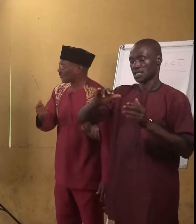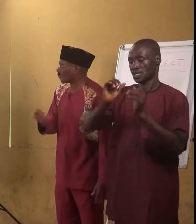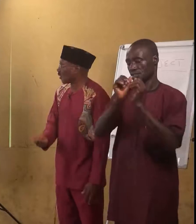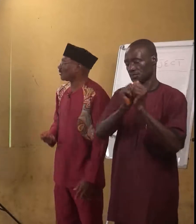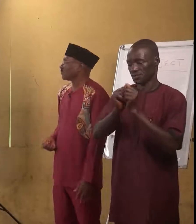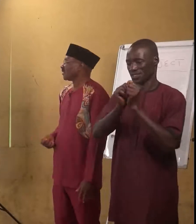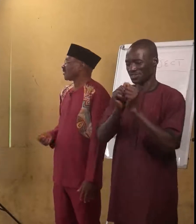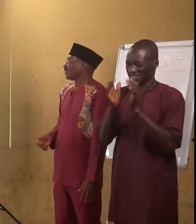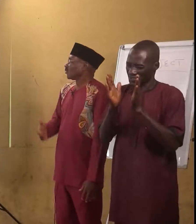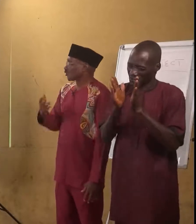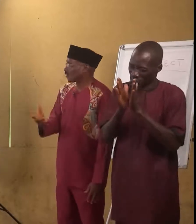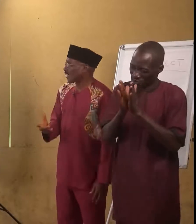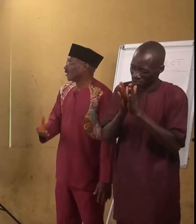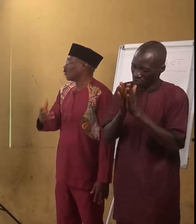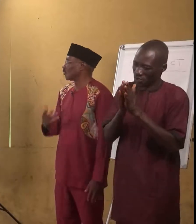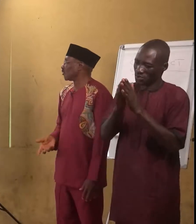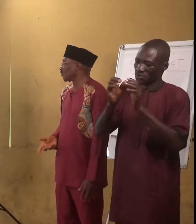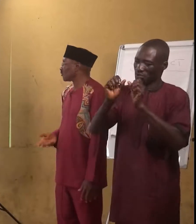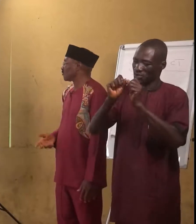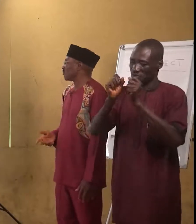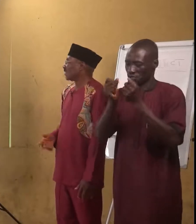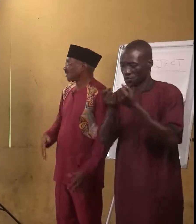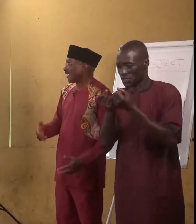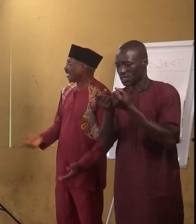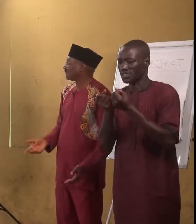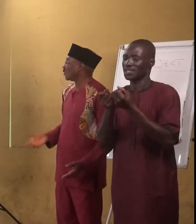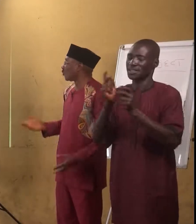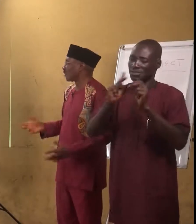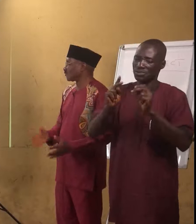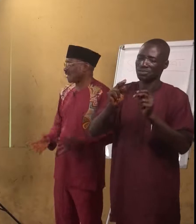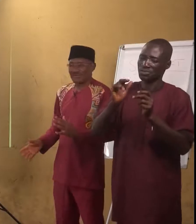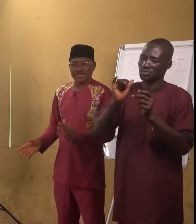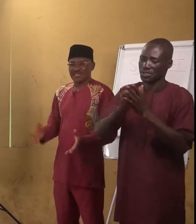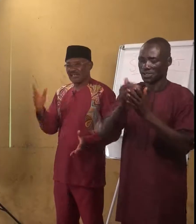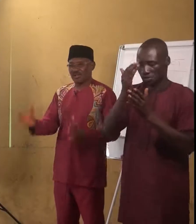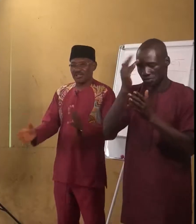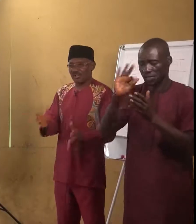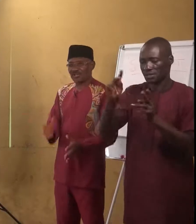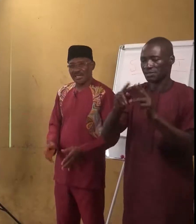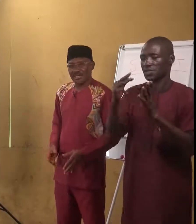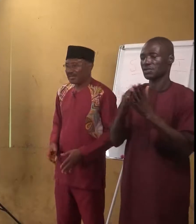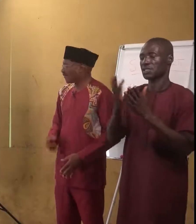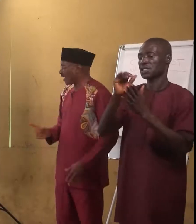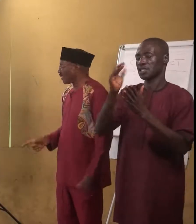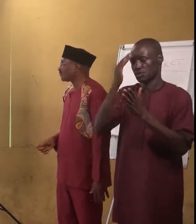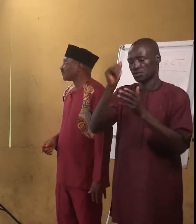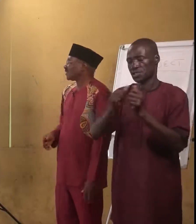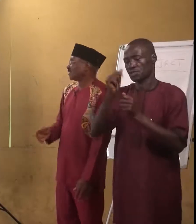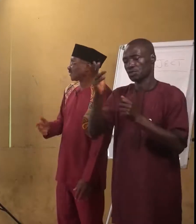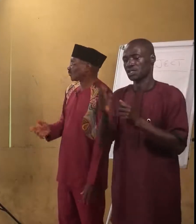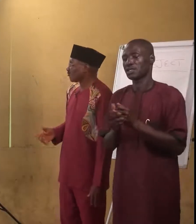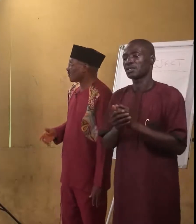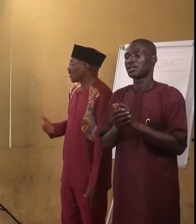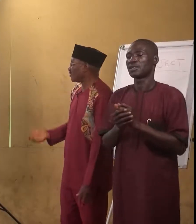what? Small, socially homogeneous people that they know themselves, they know each other there.